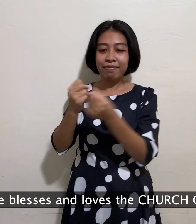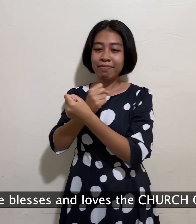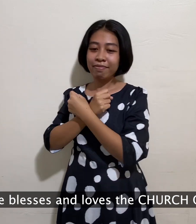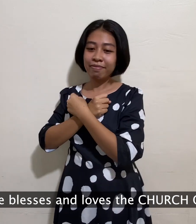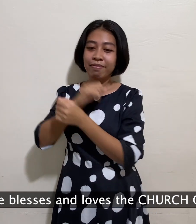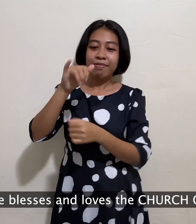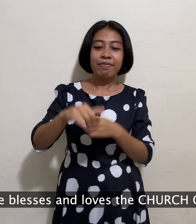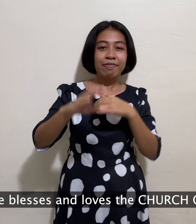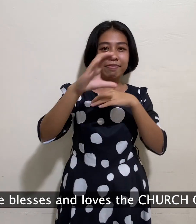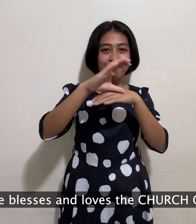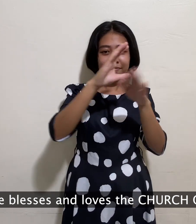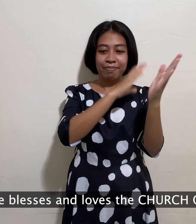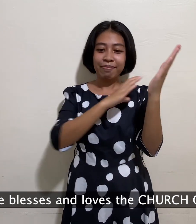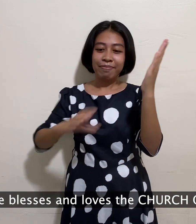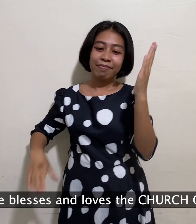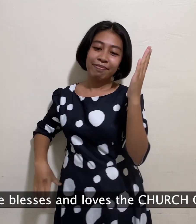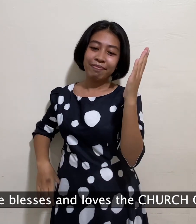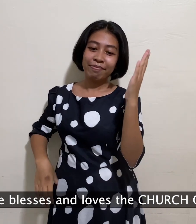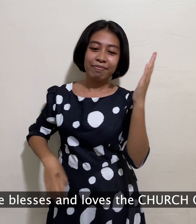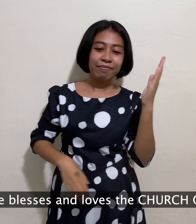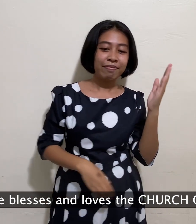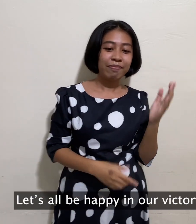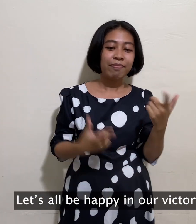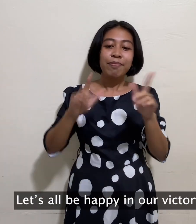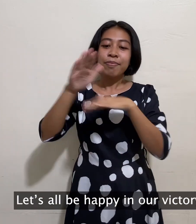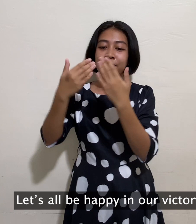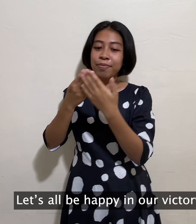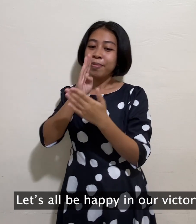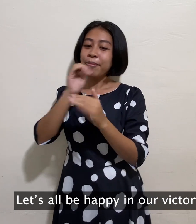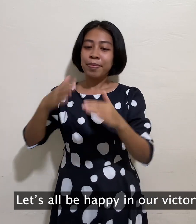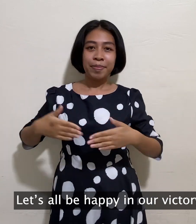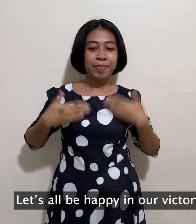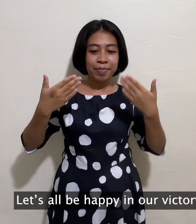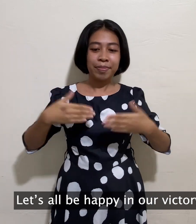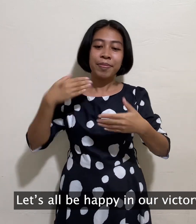and loves the church of Christ. Let's all be happy.